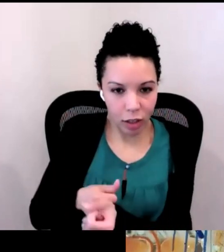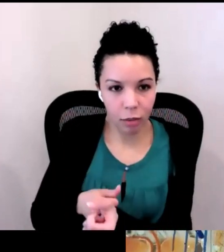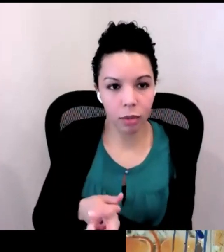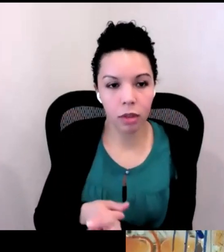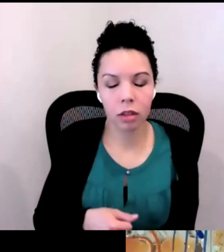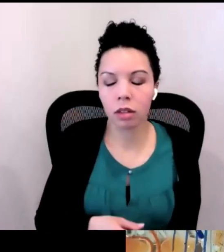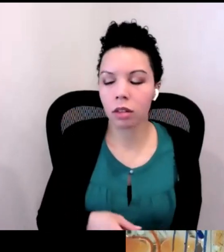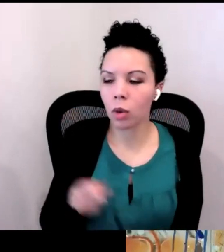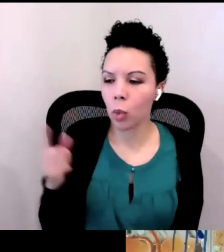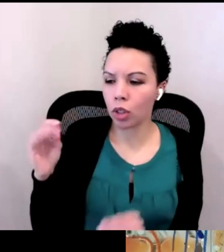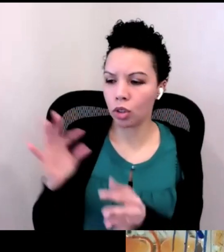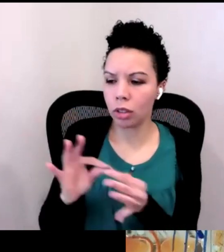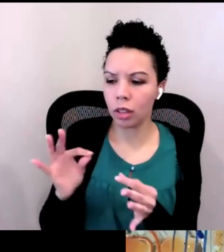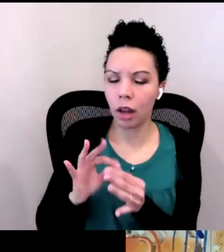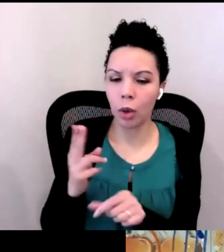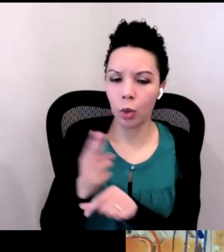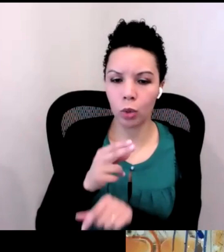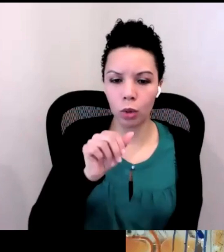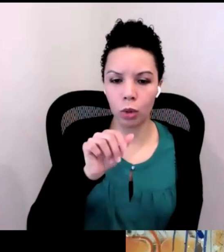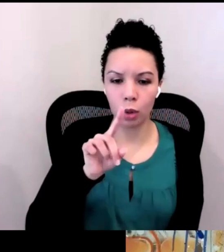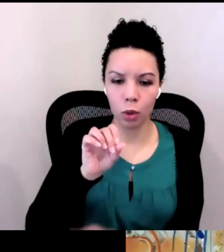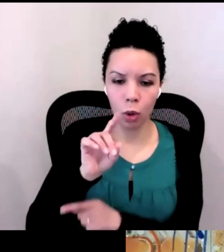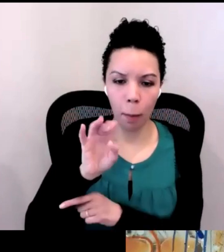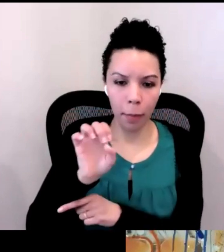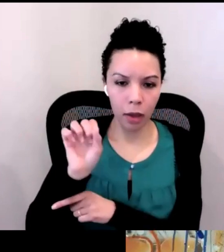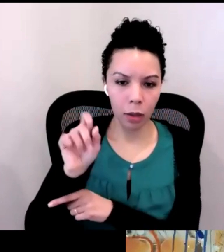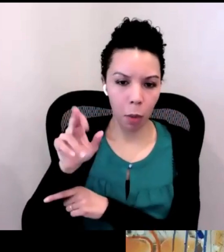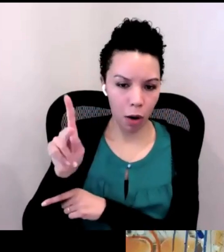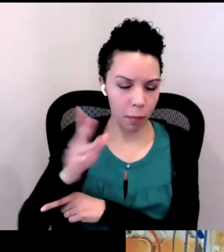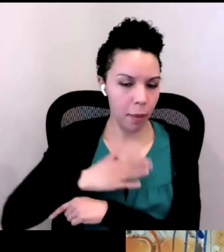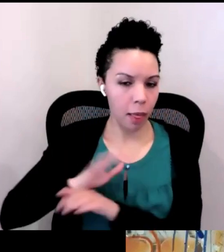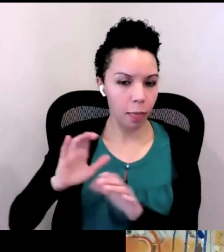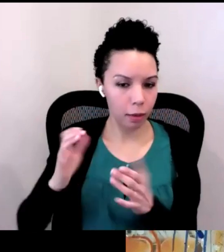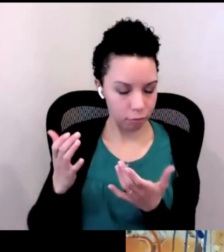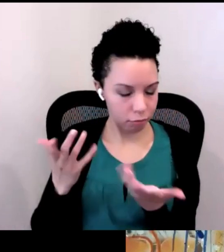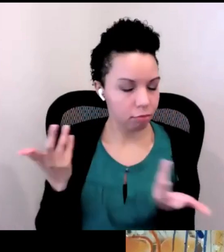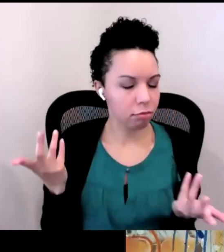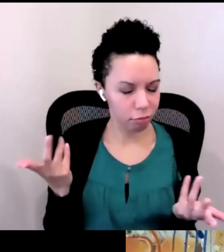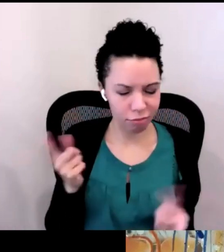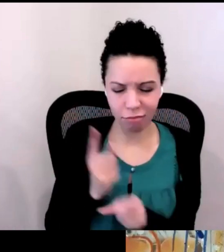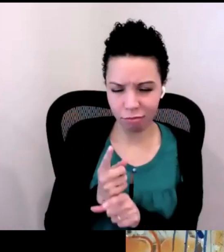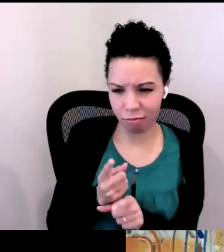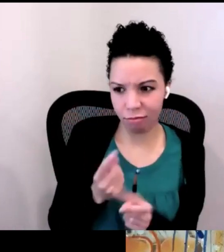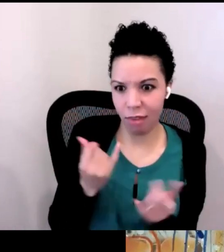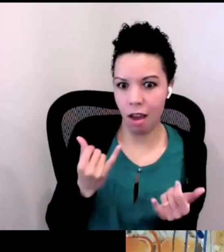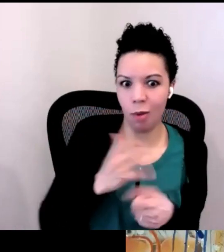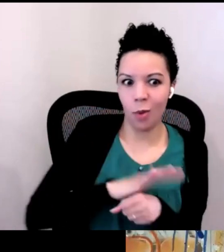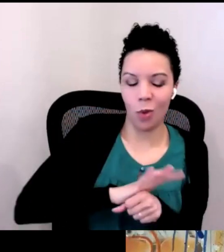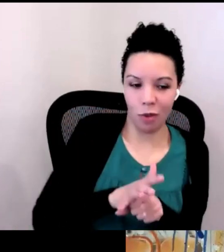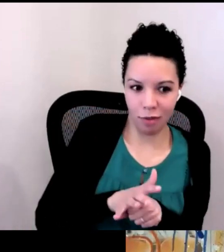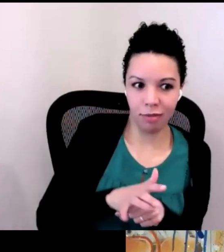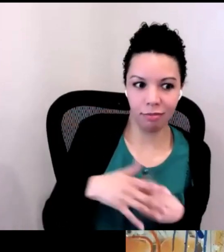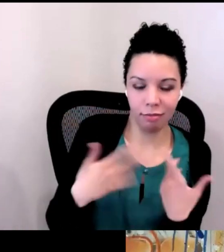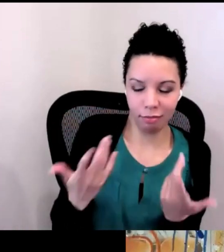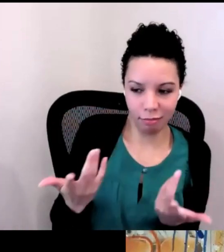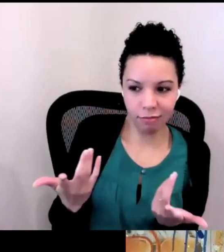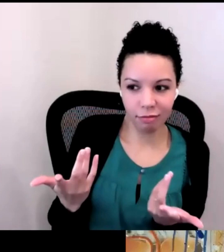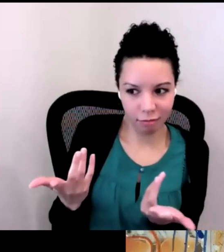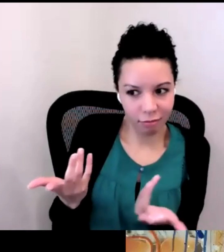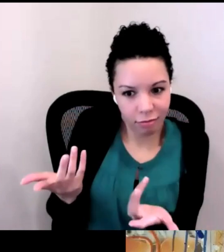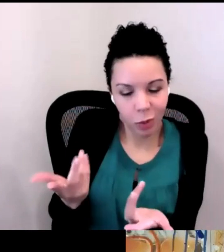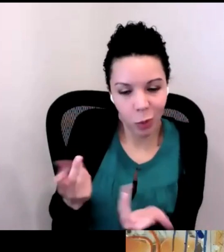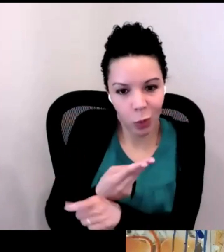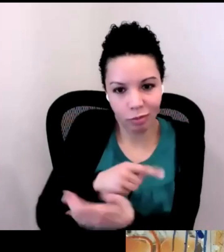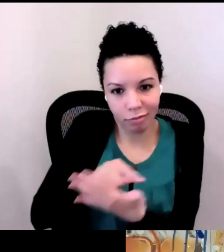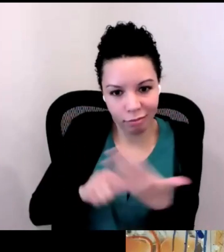now. great. You're already Um, using some of these, like because of COVID, like my 7-year-old learned how to type this year.